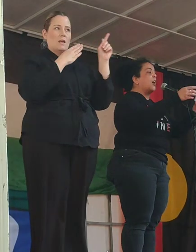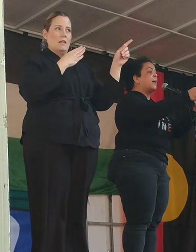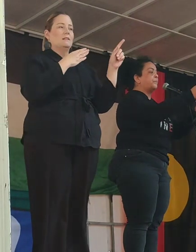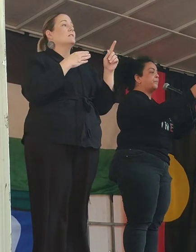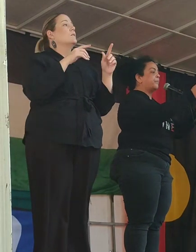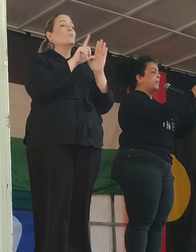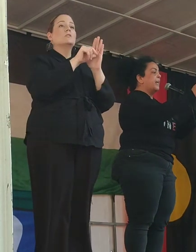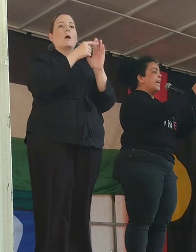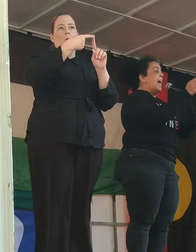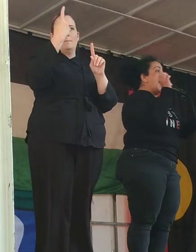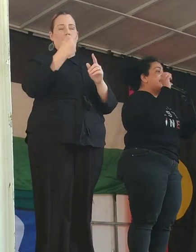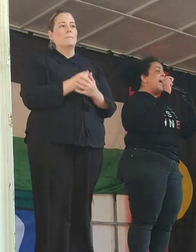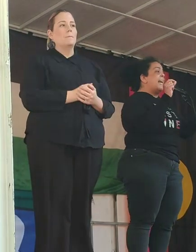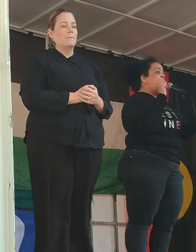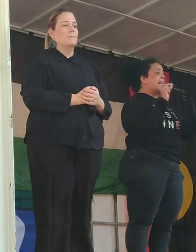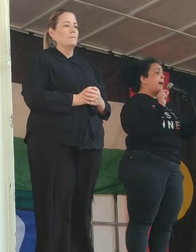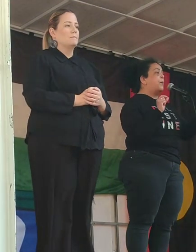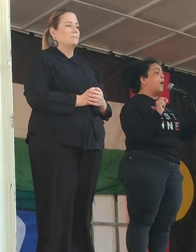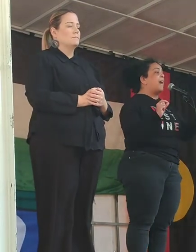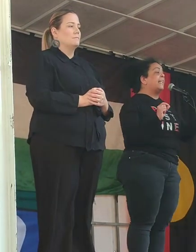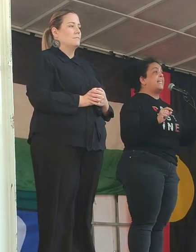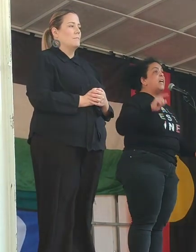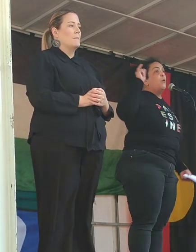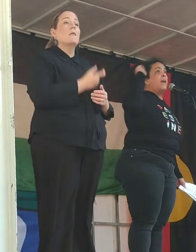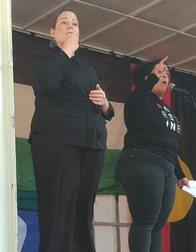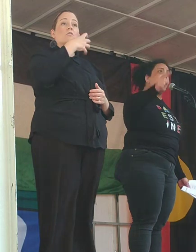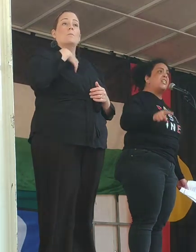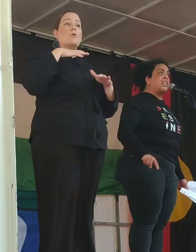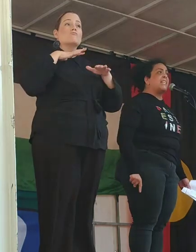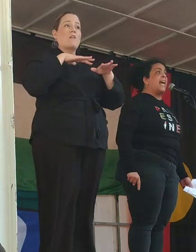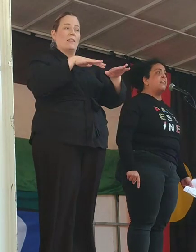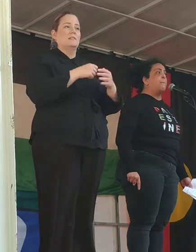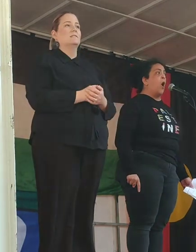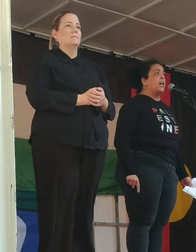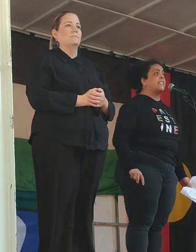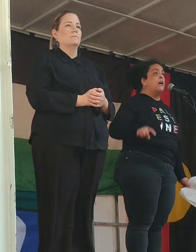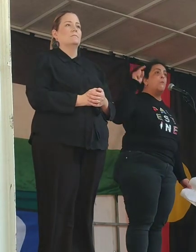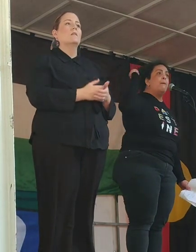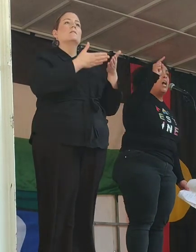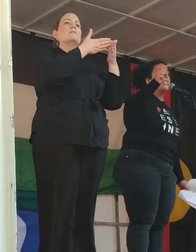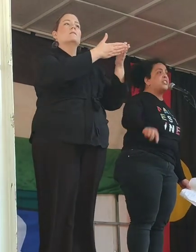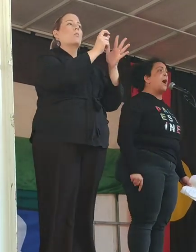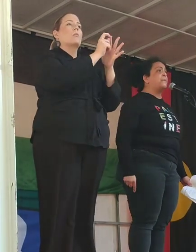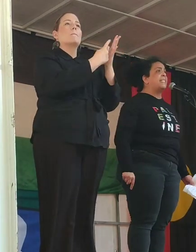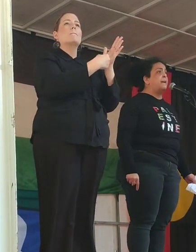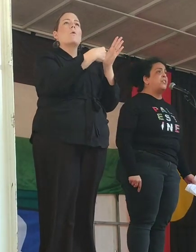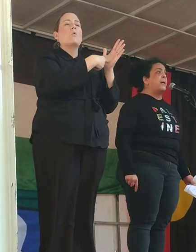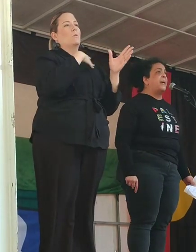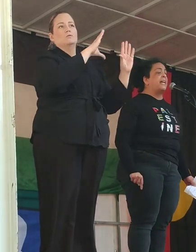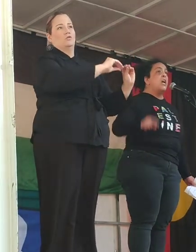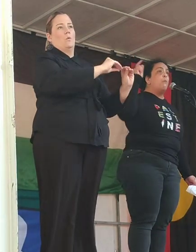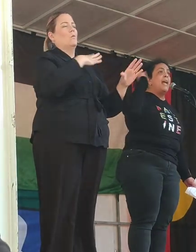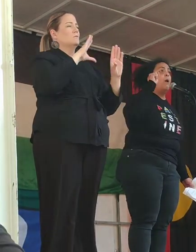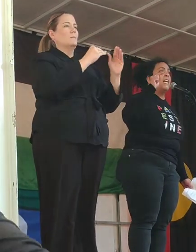o'clock. And then a couple more rallies. We want to shut down the ports. We want to stop Zoom